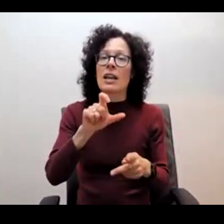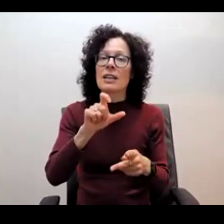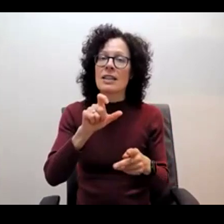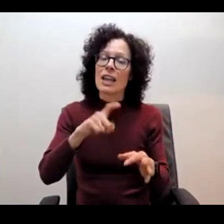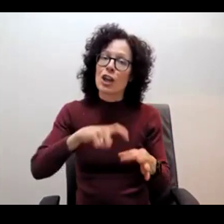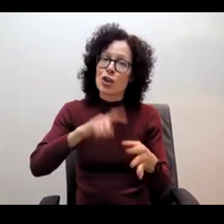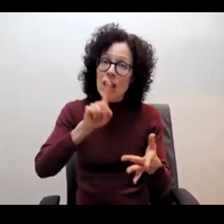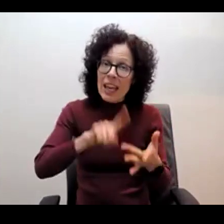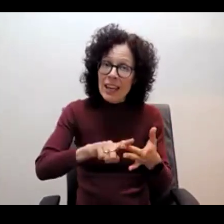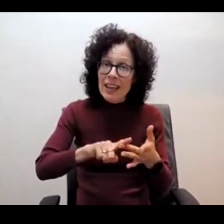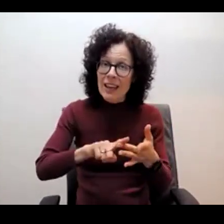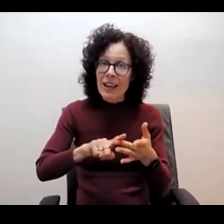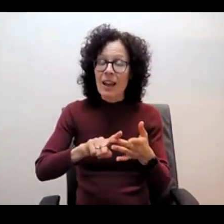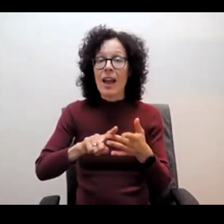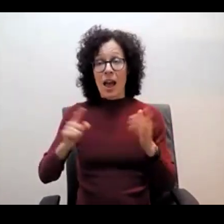container.